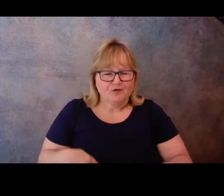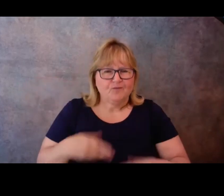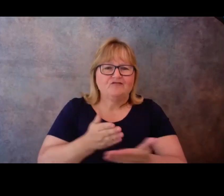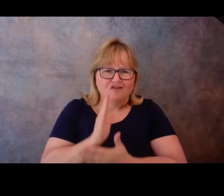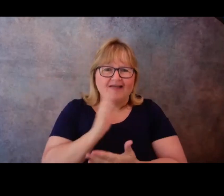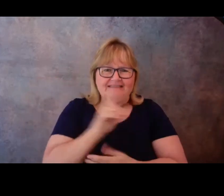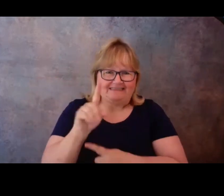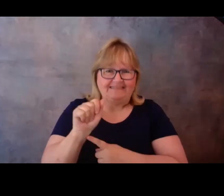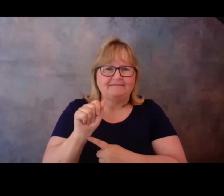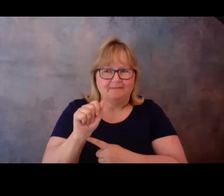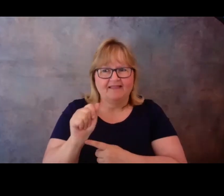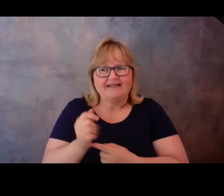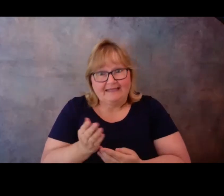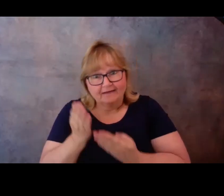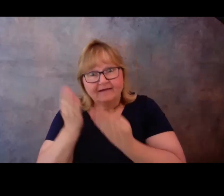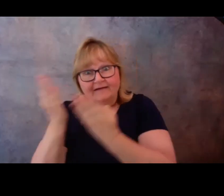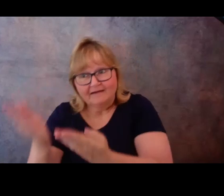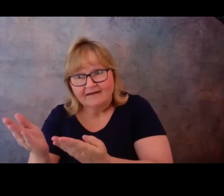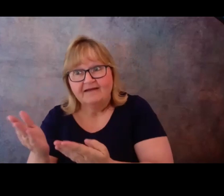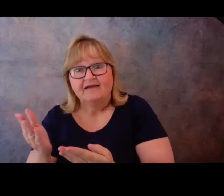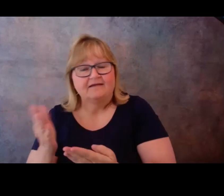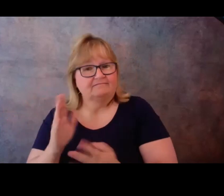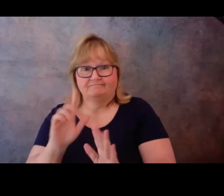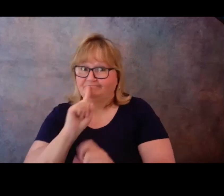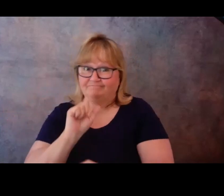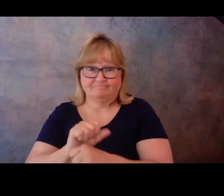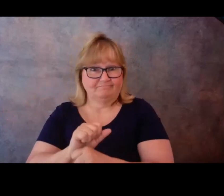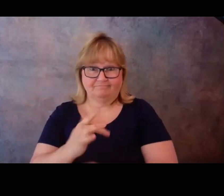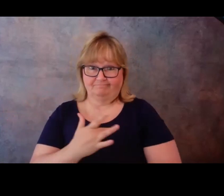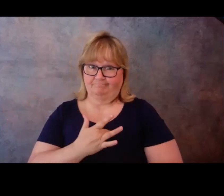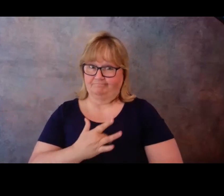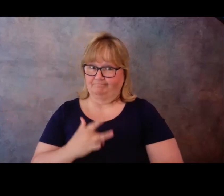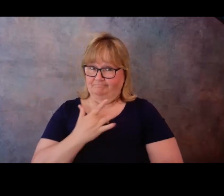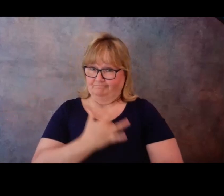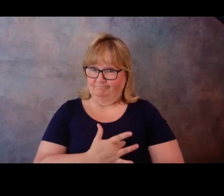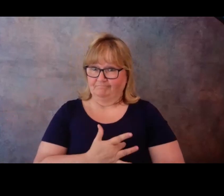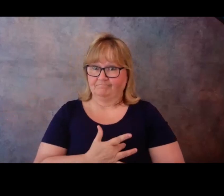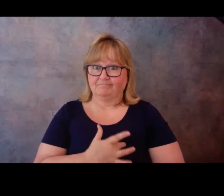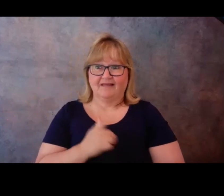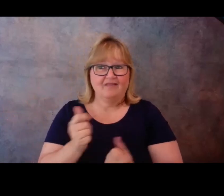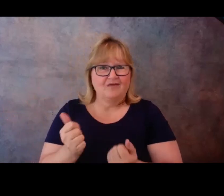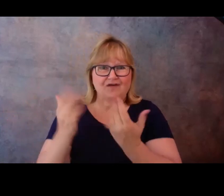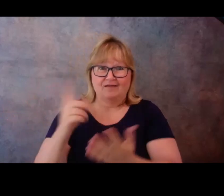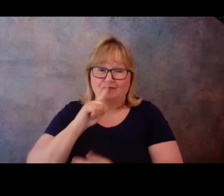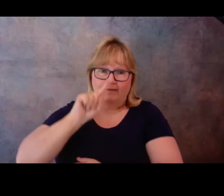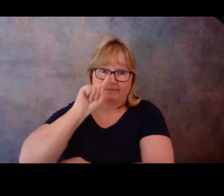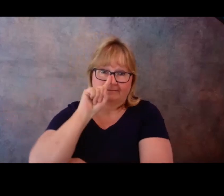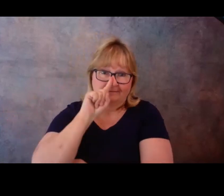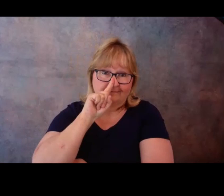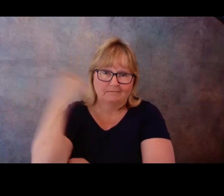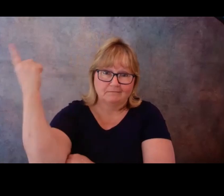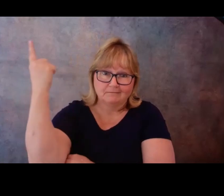Rights Commission. Hand on heart, these resolutions were really as boring as they